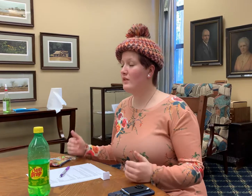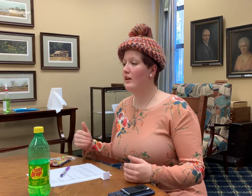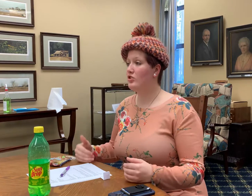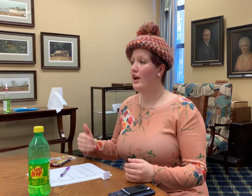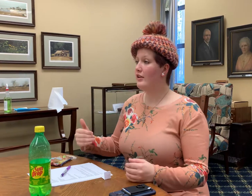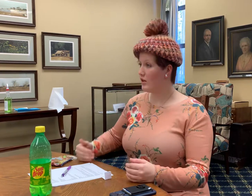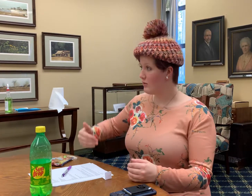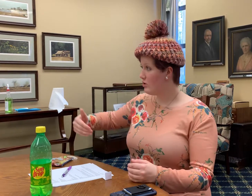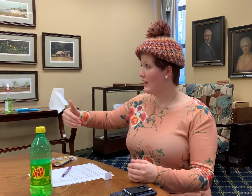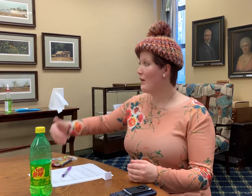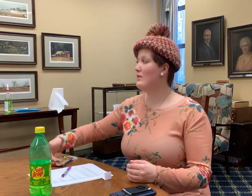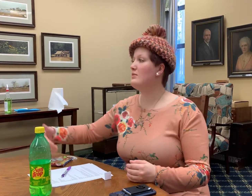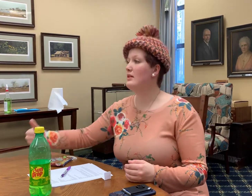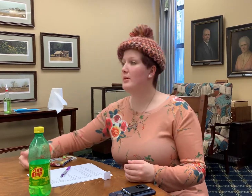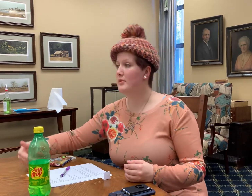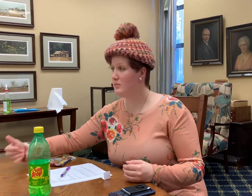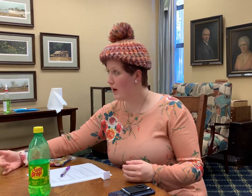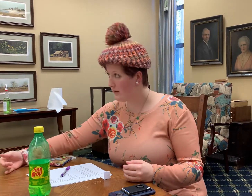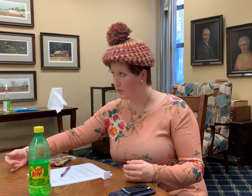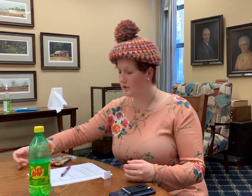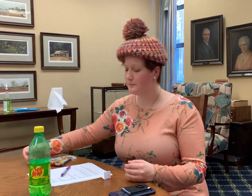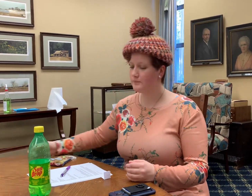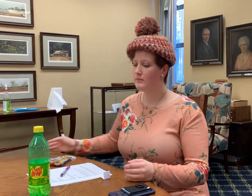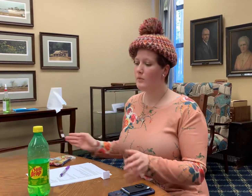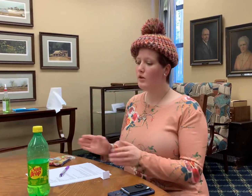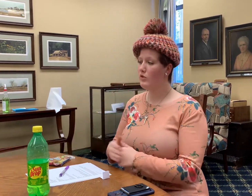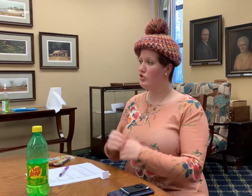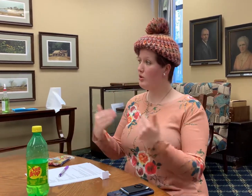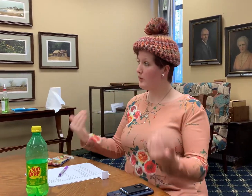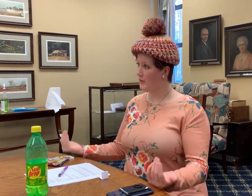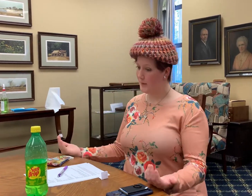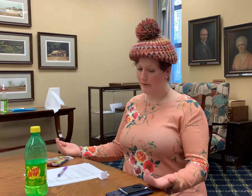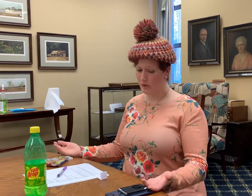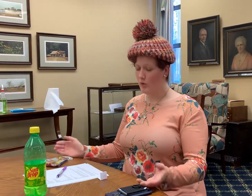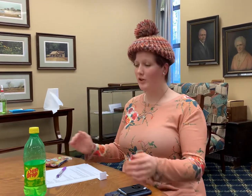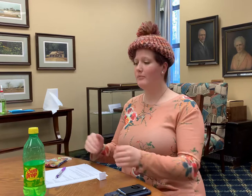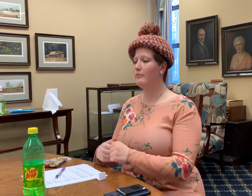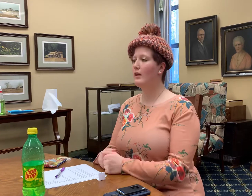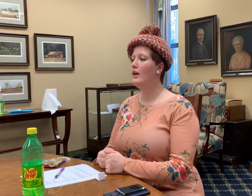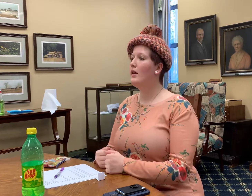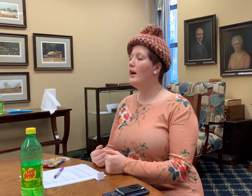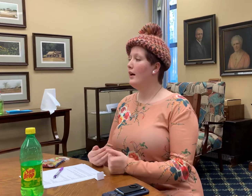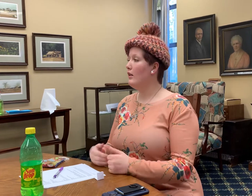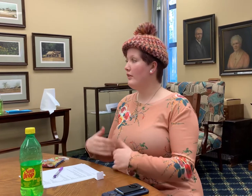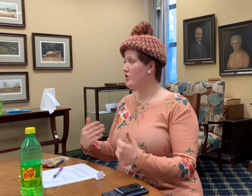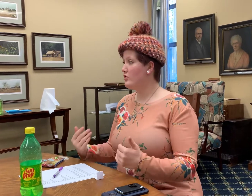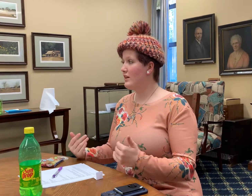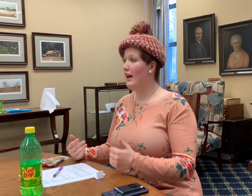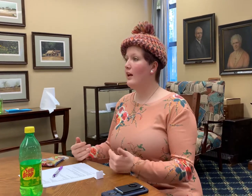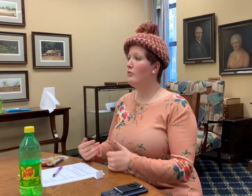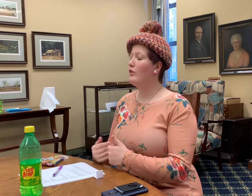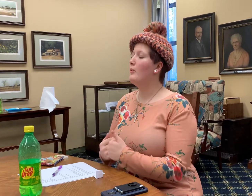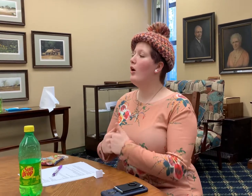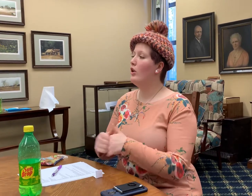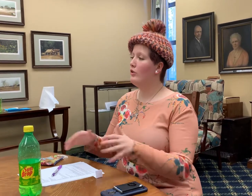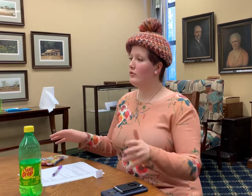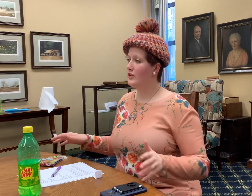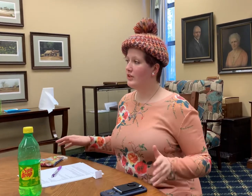child could communicate with as many people as possible. So she opened up a deaf school. a lot of children came from all over the